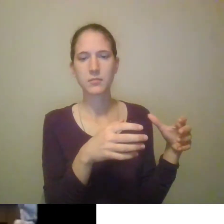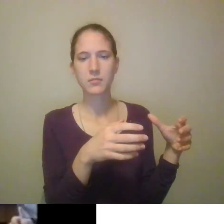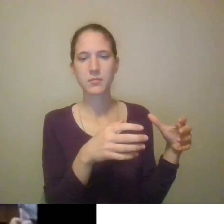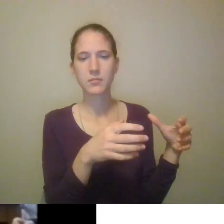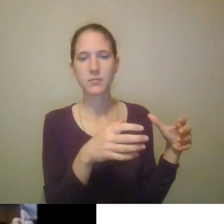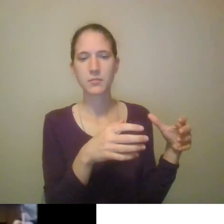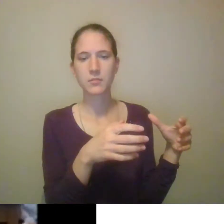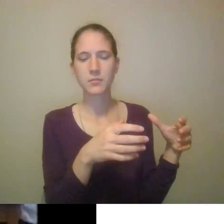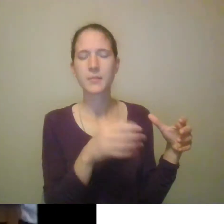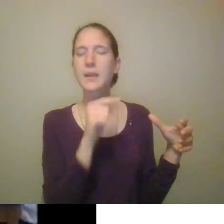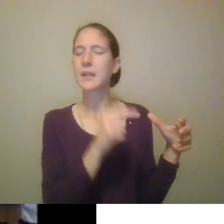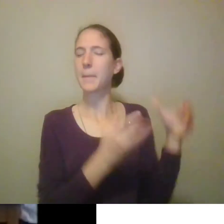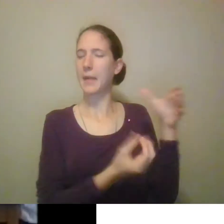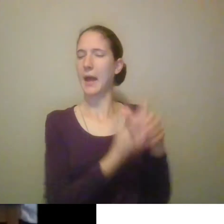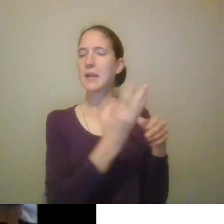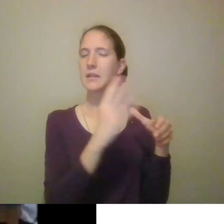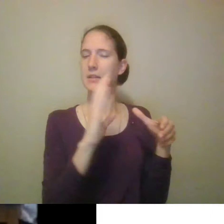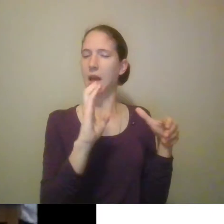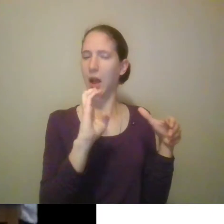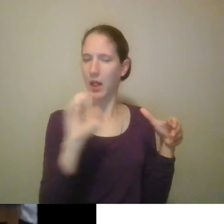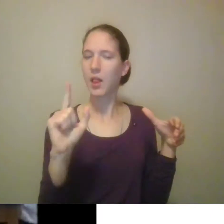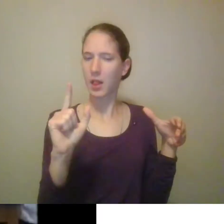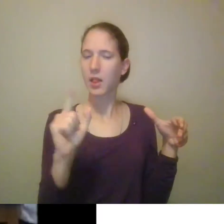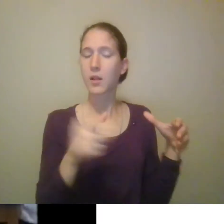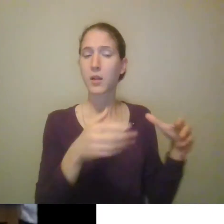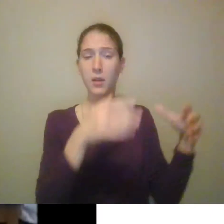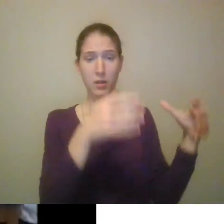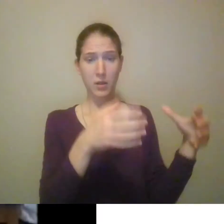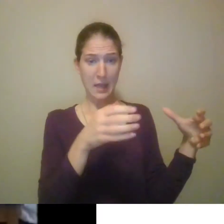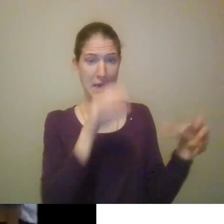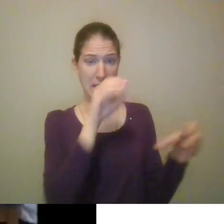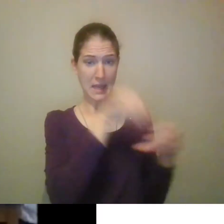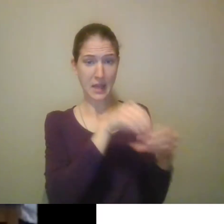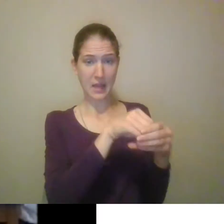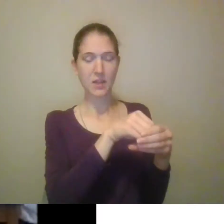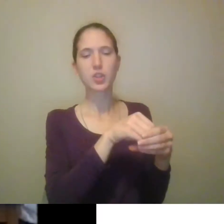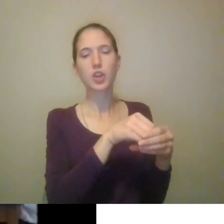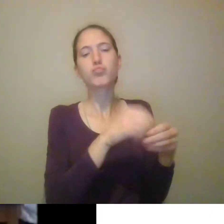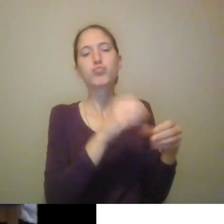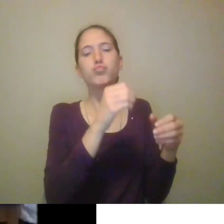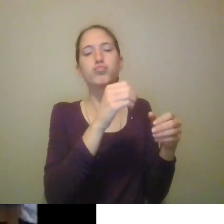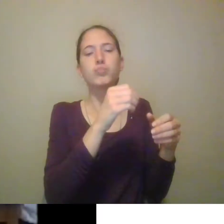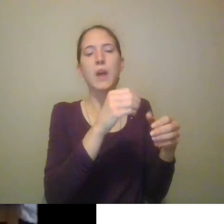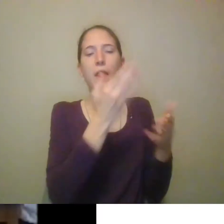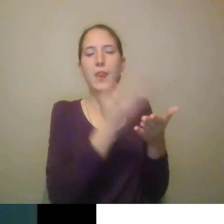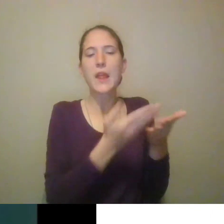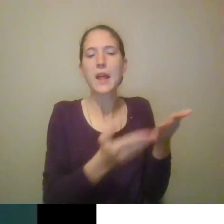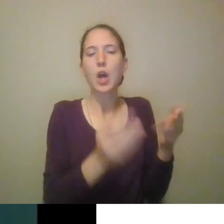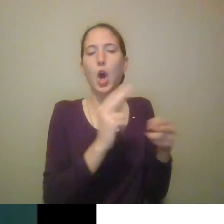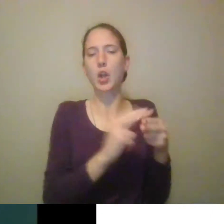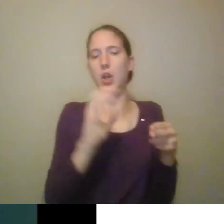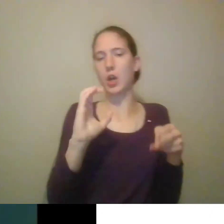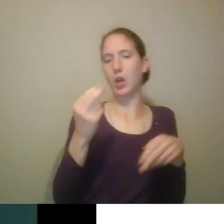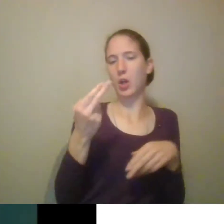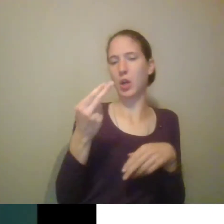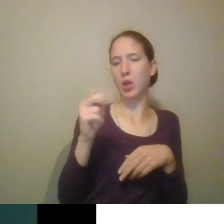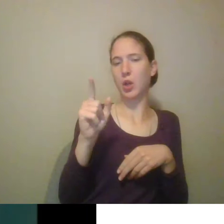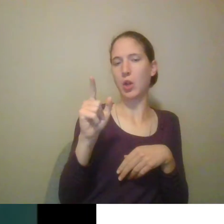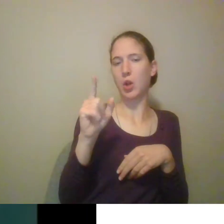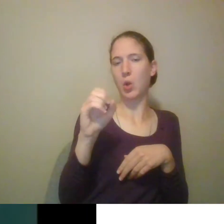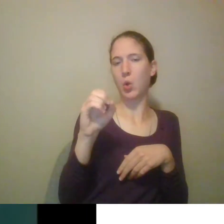cell. Now the chloroplast is a structure, an organelle in there. All right. Now there's usually many of them, not just